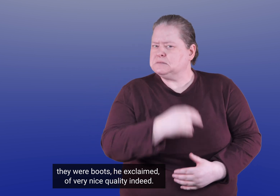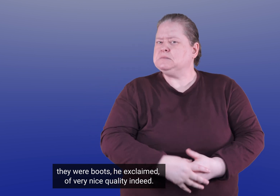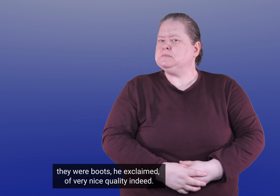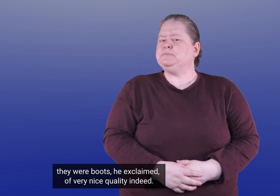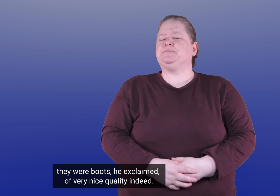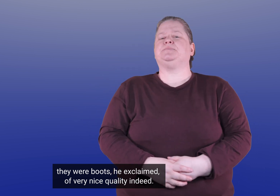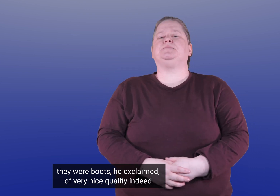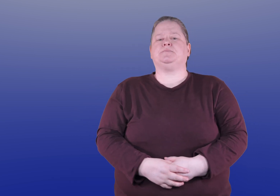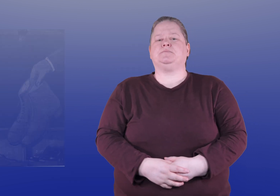indeed.